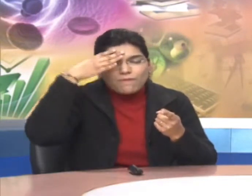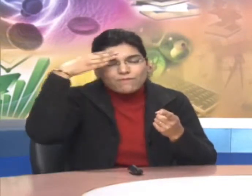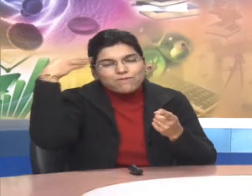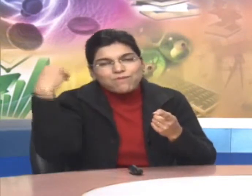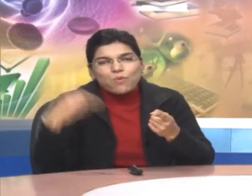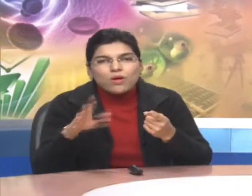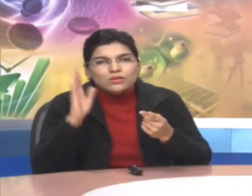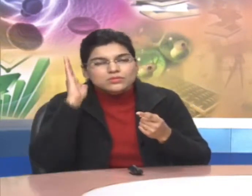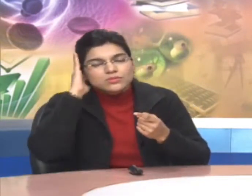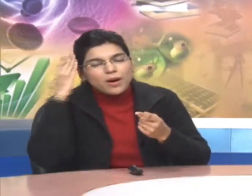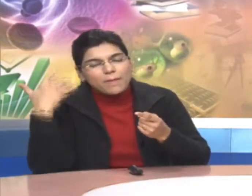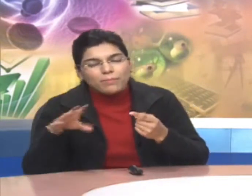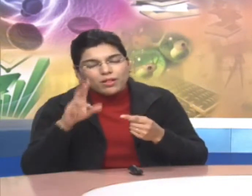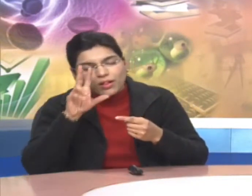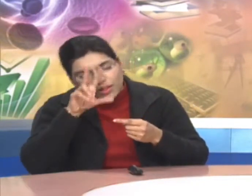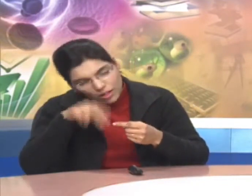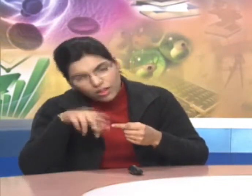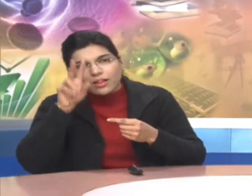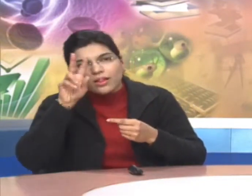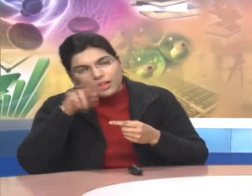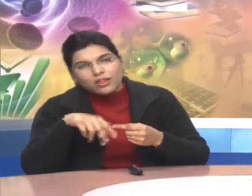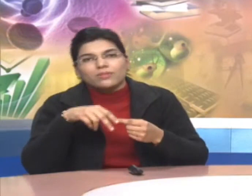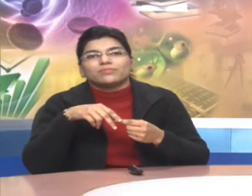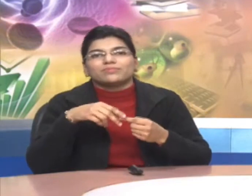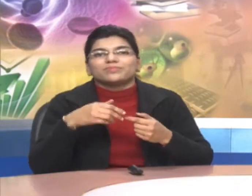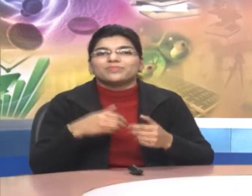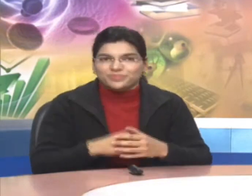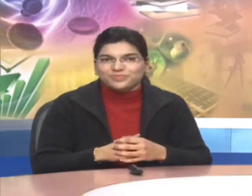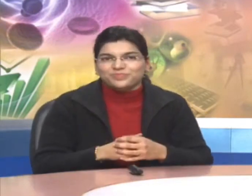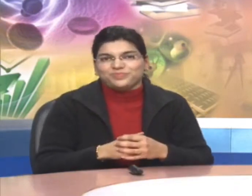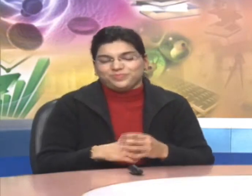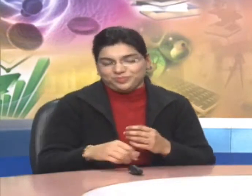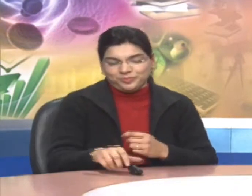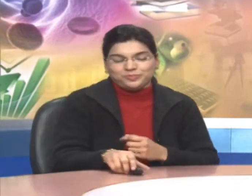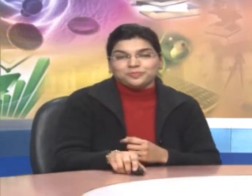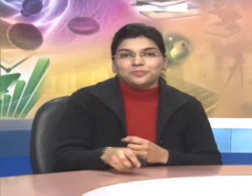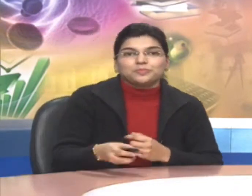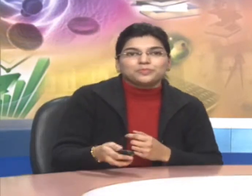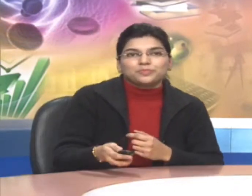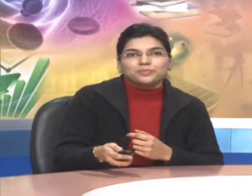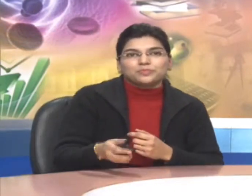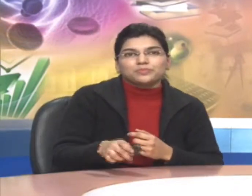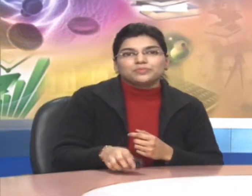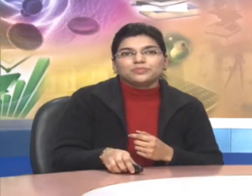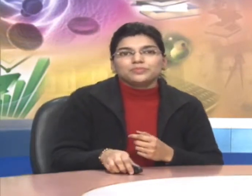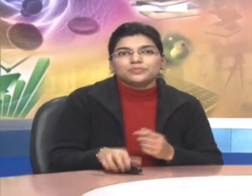He soon forgot his surroundings and began to nod.